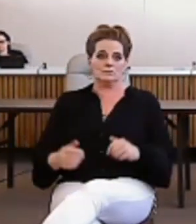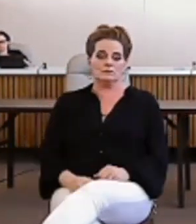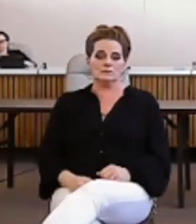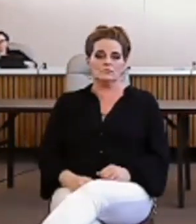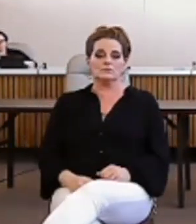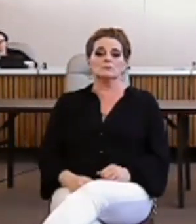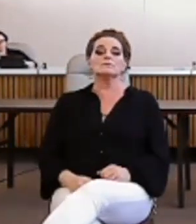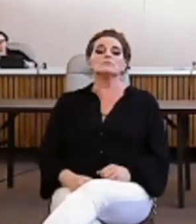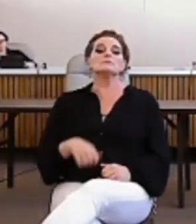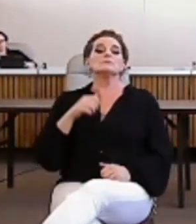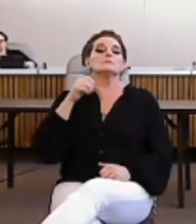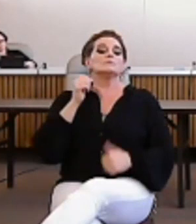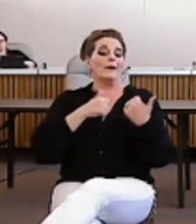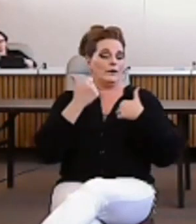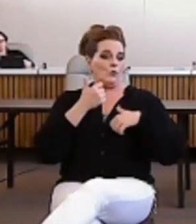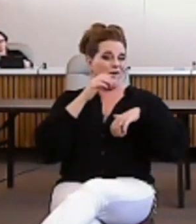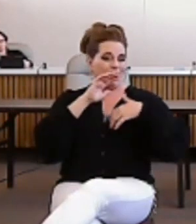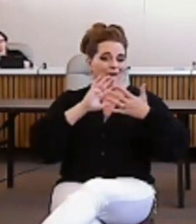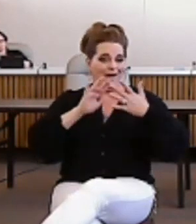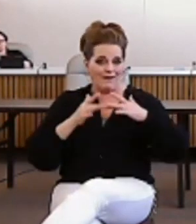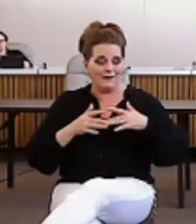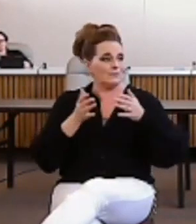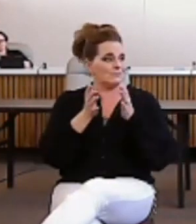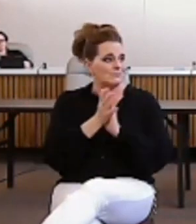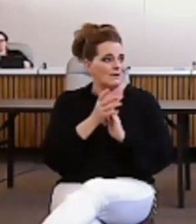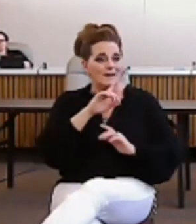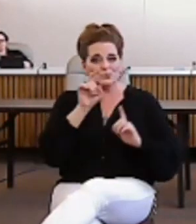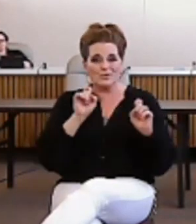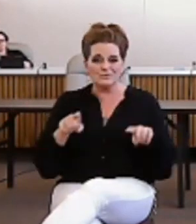Is there anyone online who wishes to ask a question?